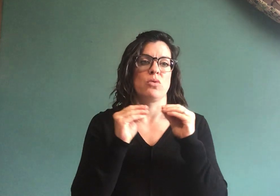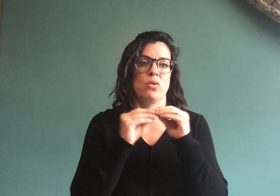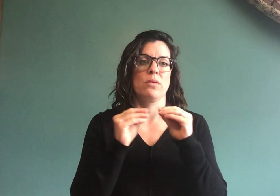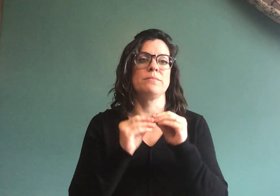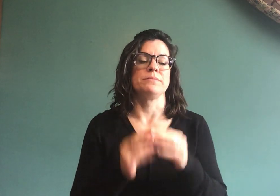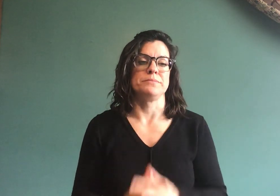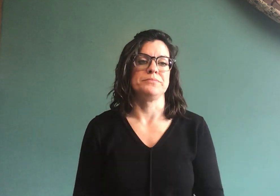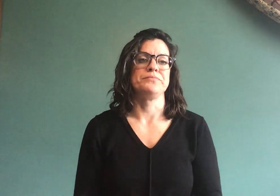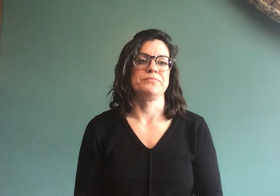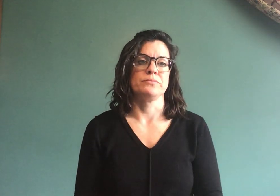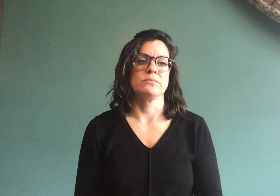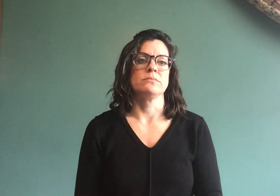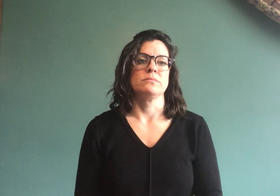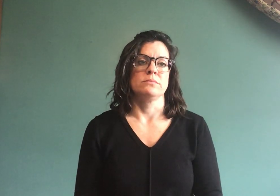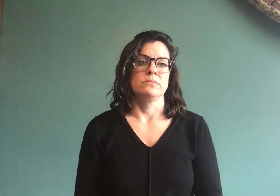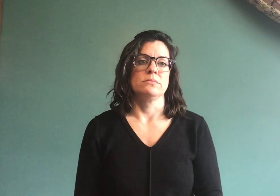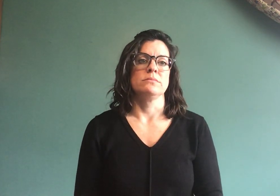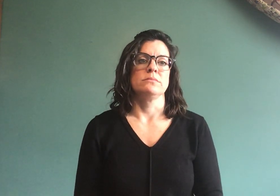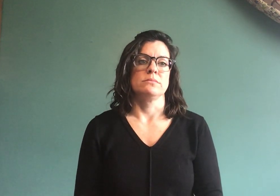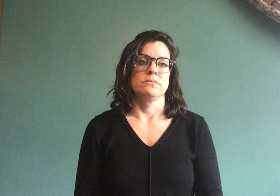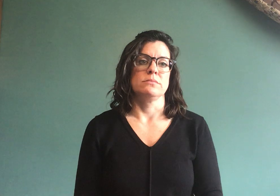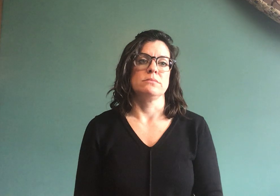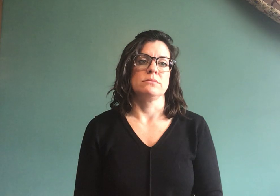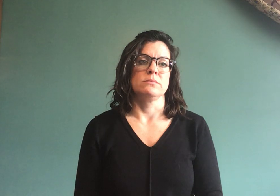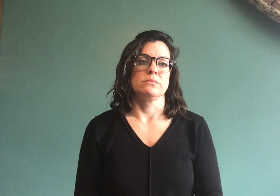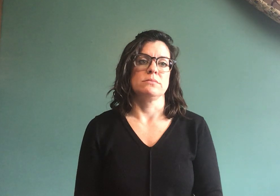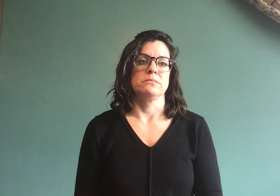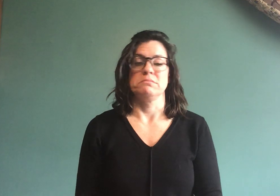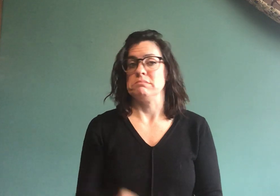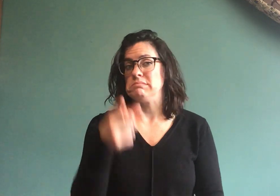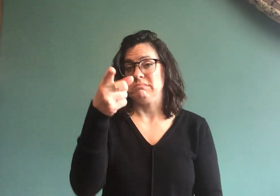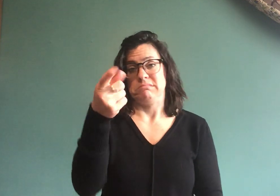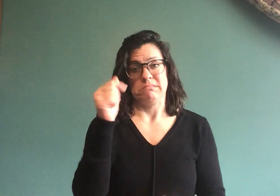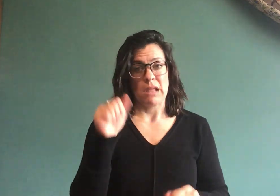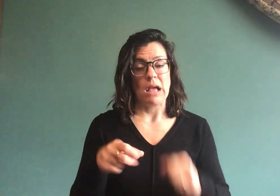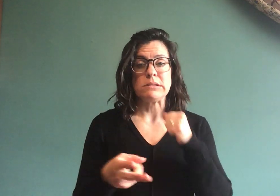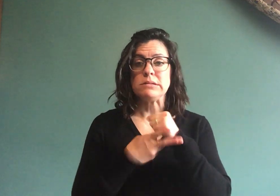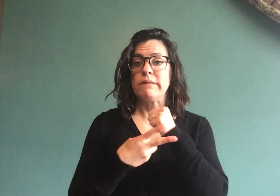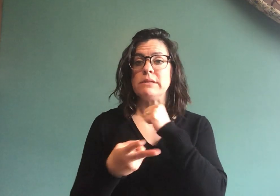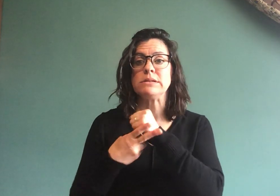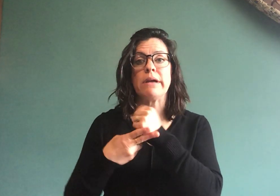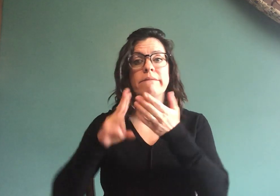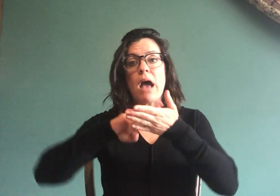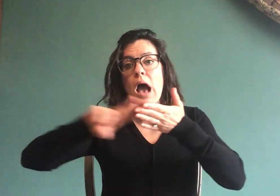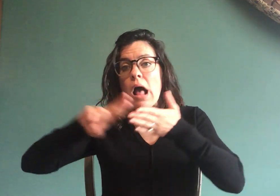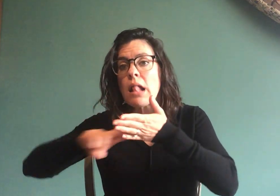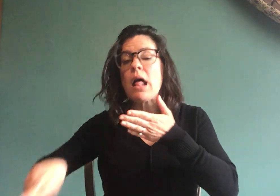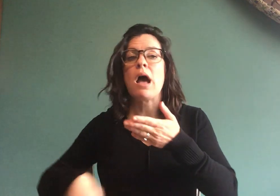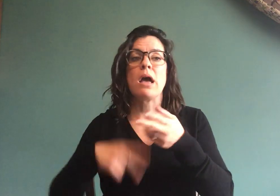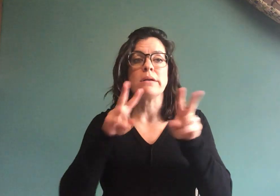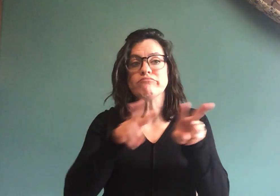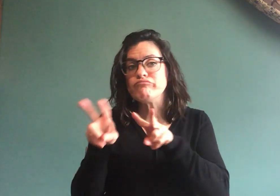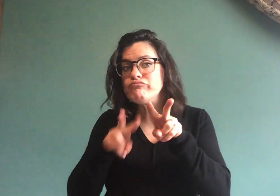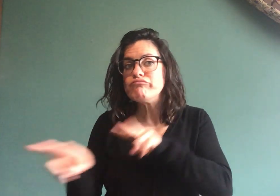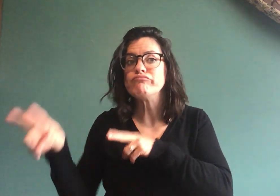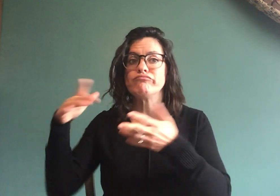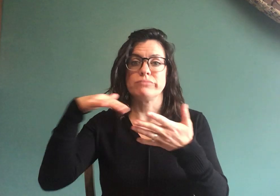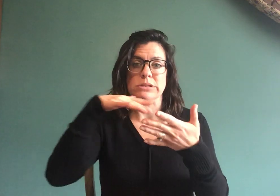that and keep that in a folder on your computer somewhere. So you have all these pages. There's 87 pages in this chapter, so